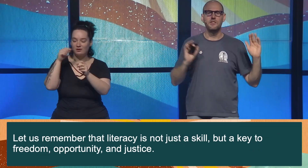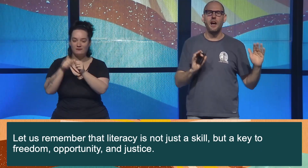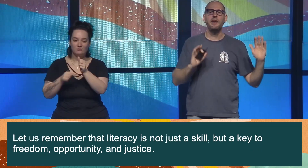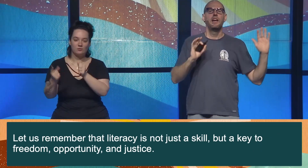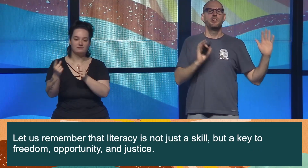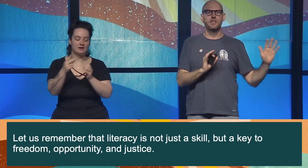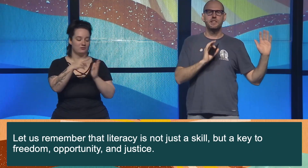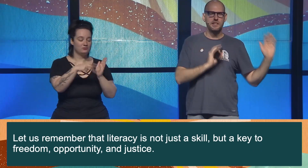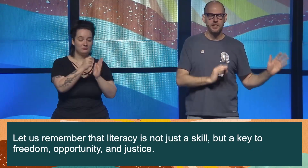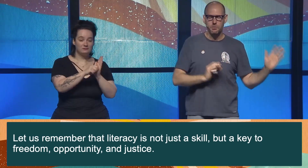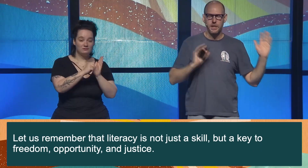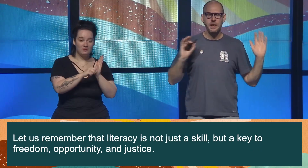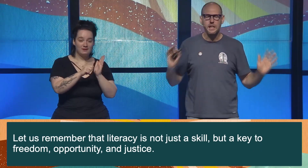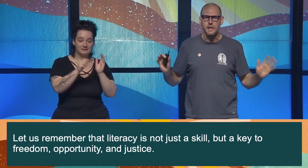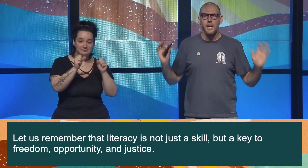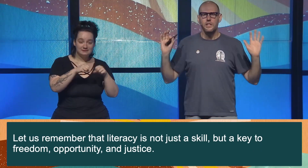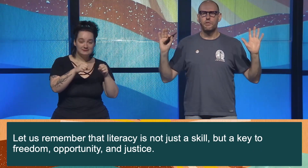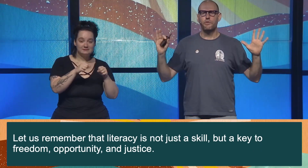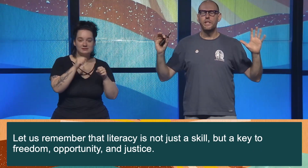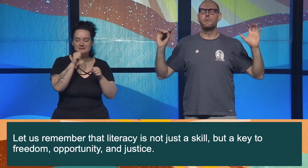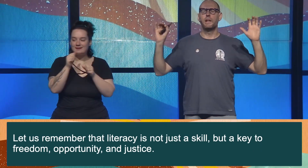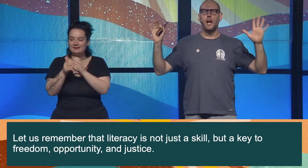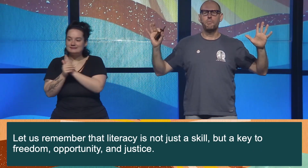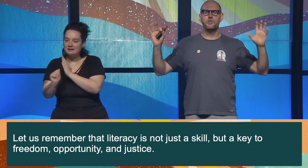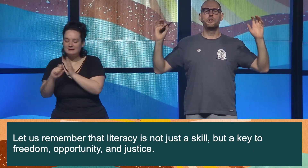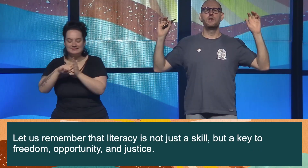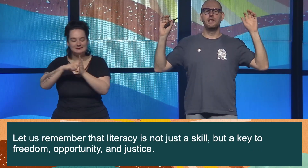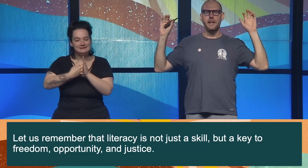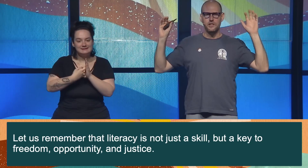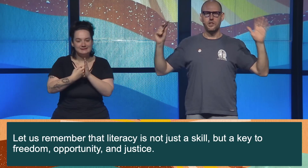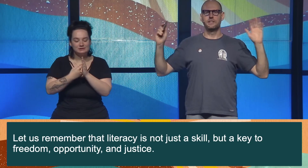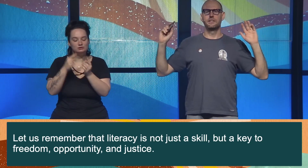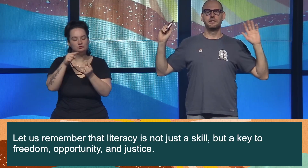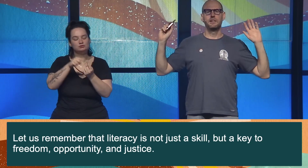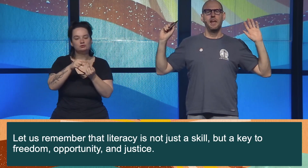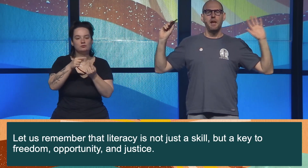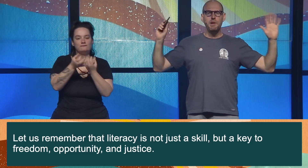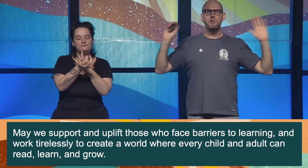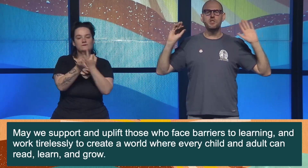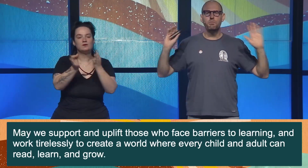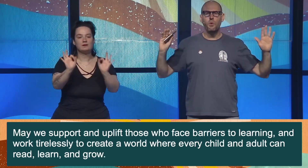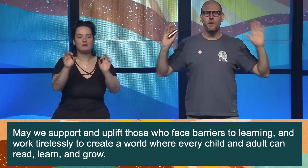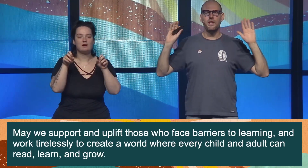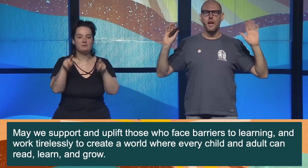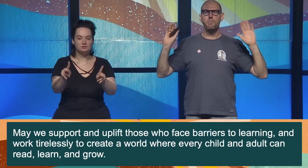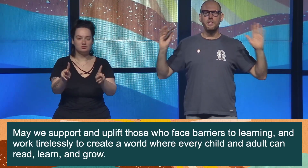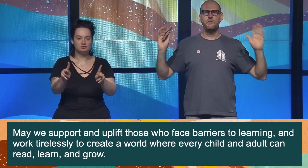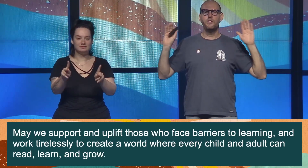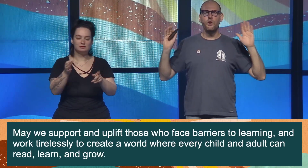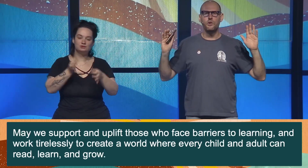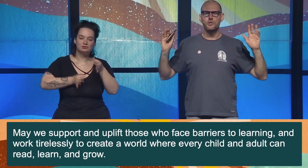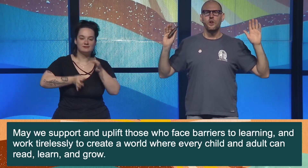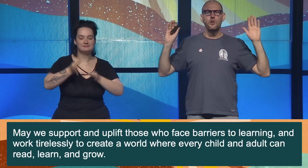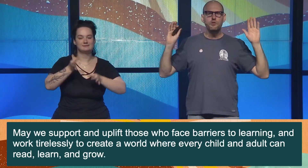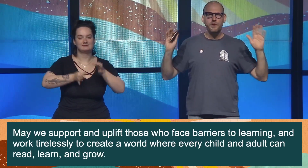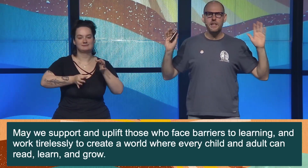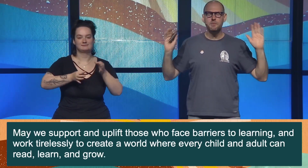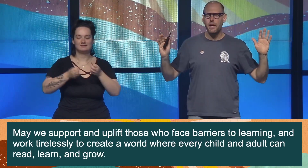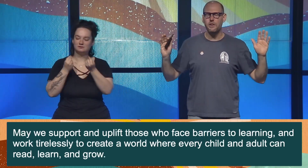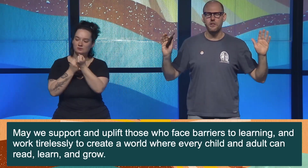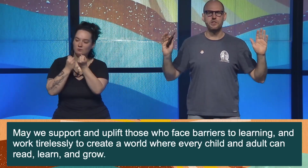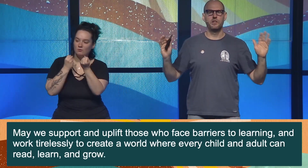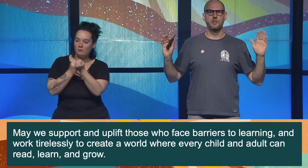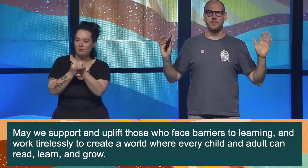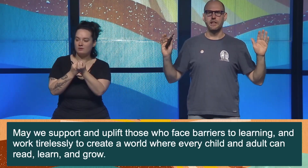literacy is not just a skill, but a key to freedom and opportunity and justice. And may we support and uplift those who